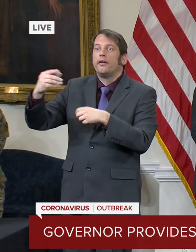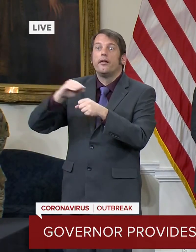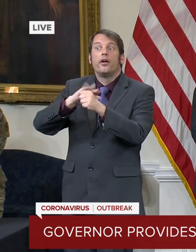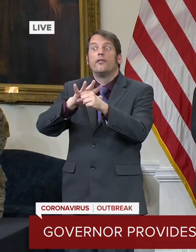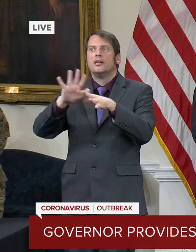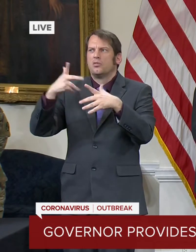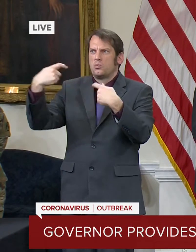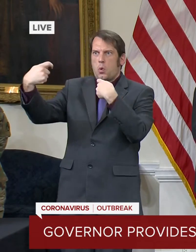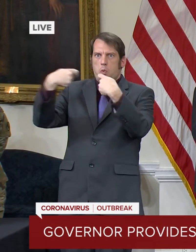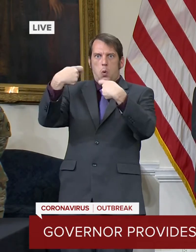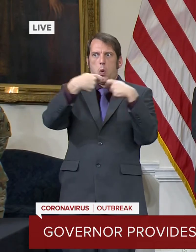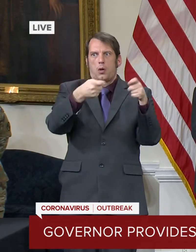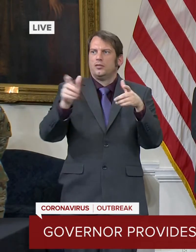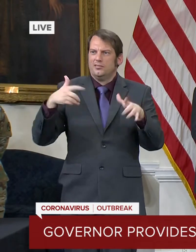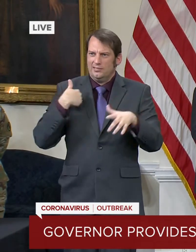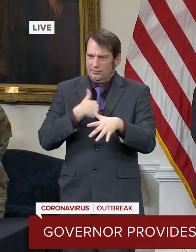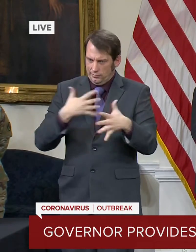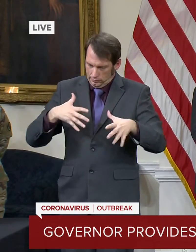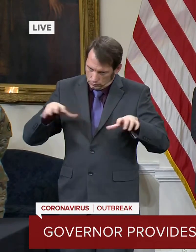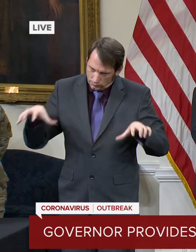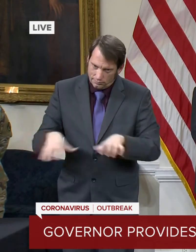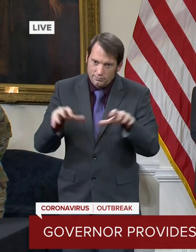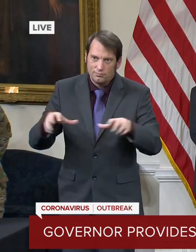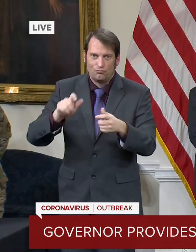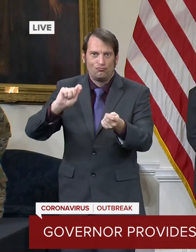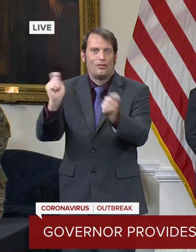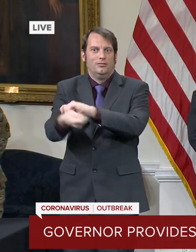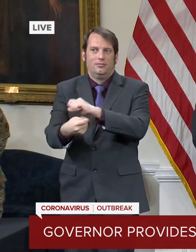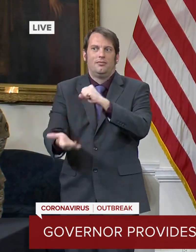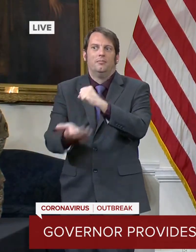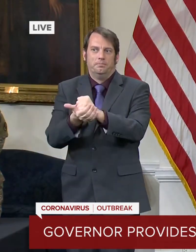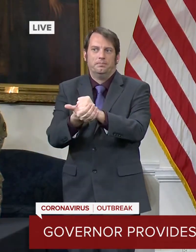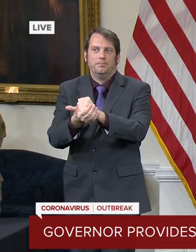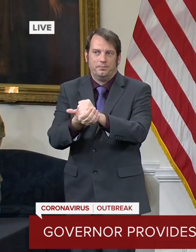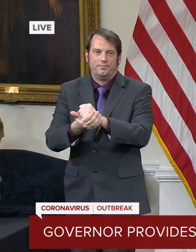us, are making a difference. Governor?